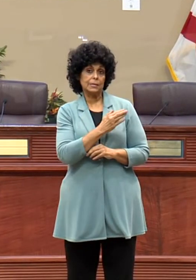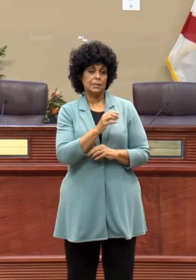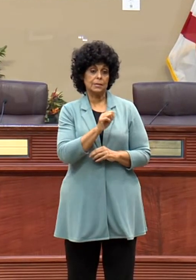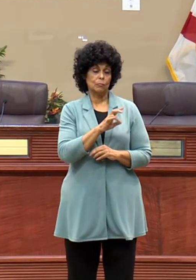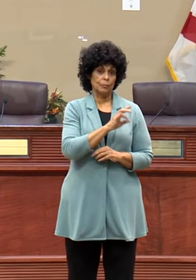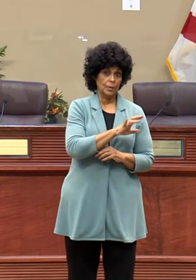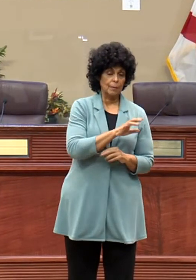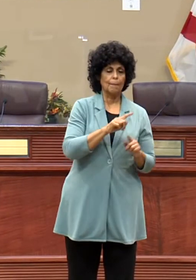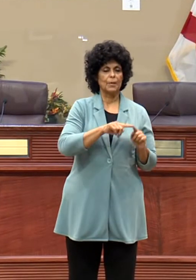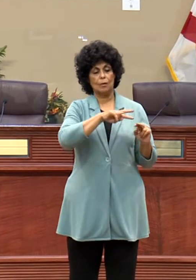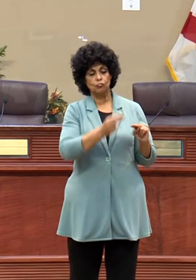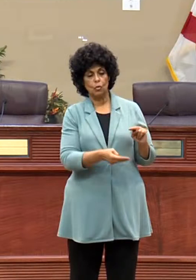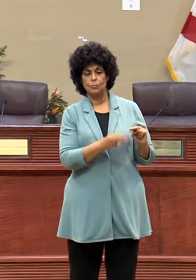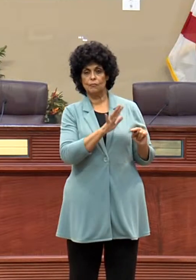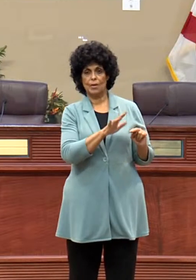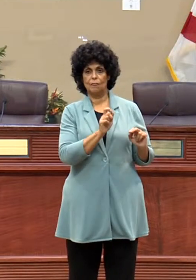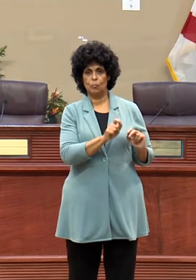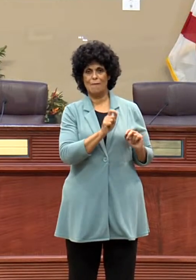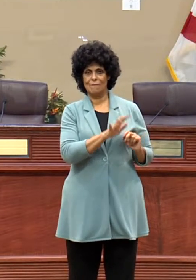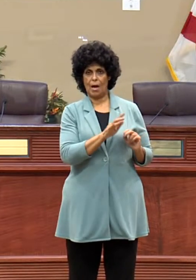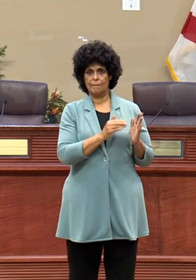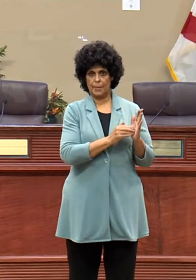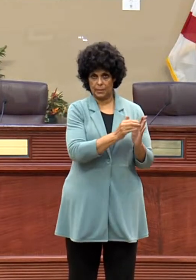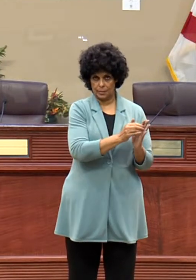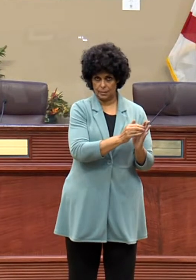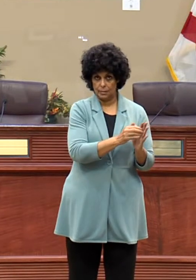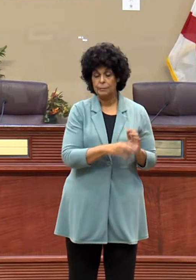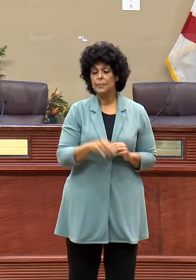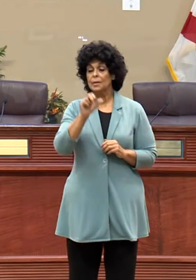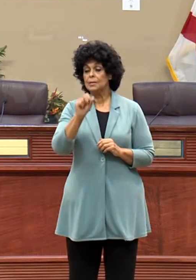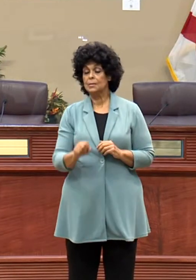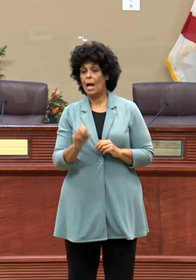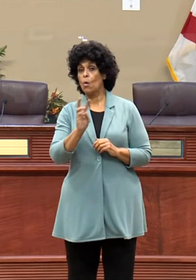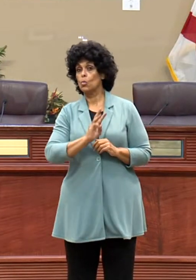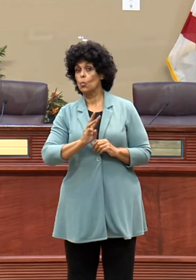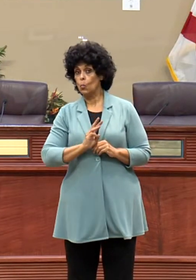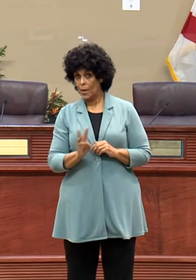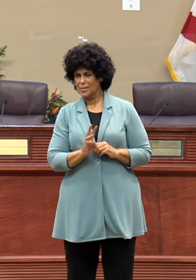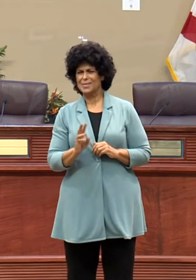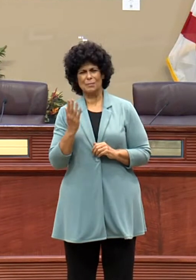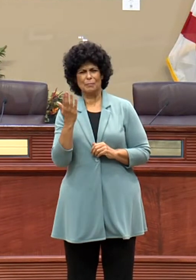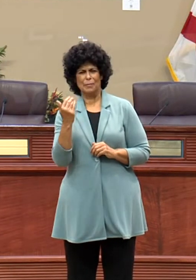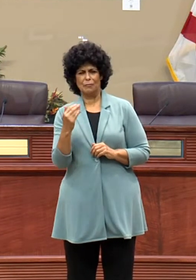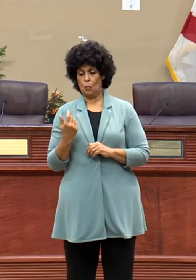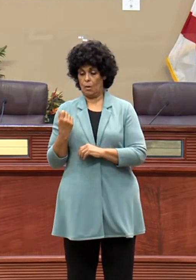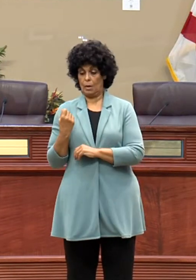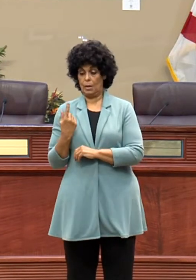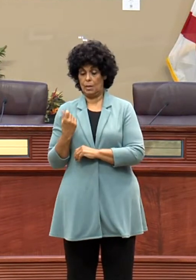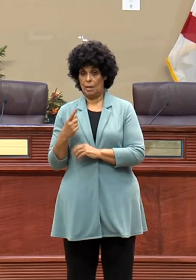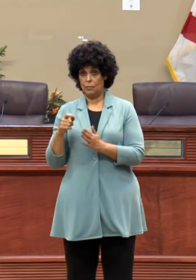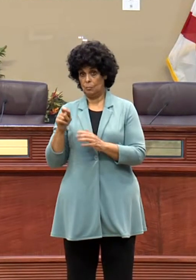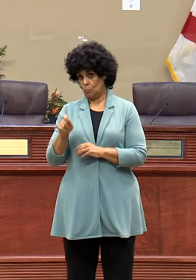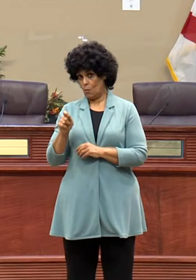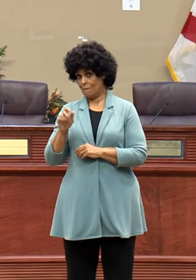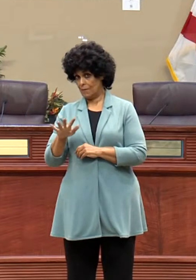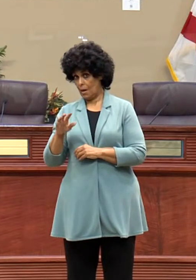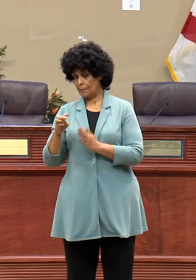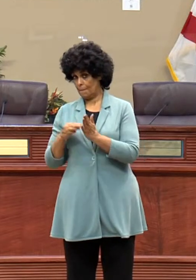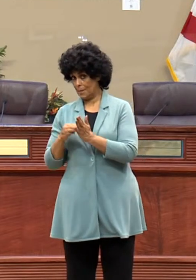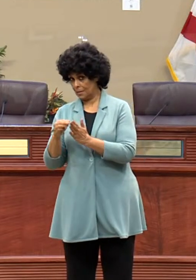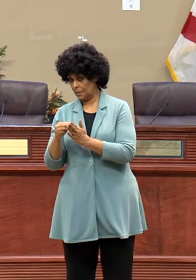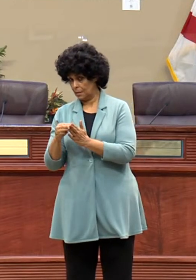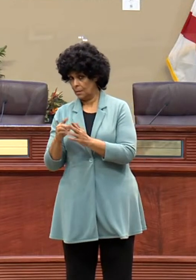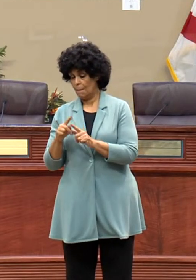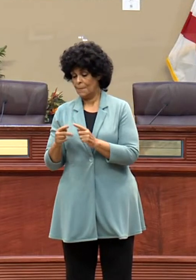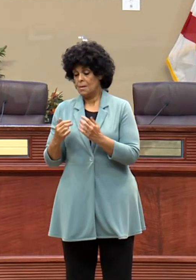to 5.5 million. And our Southwest facility was at 11.5 million, but the latest reading